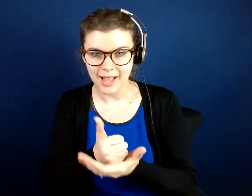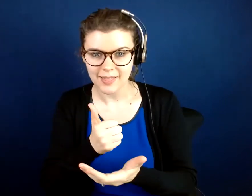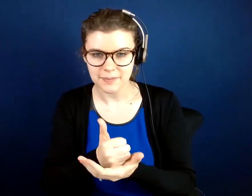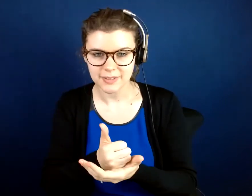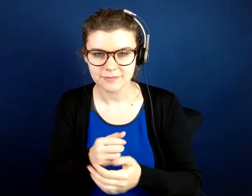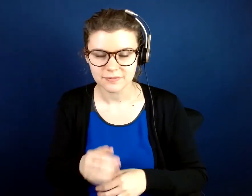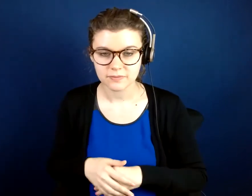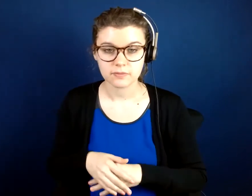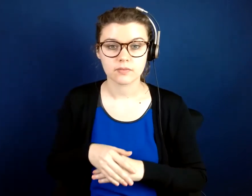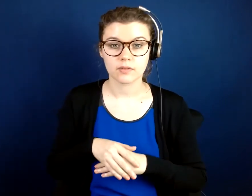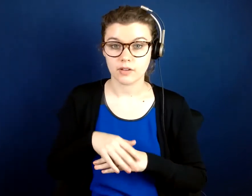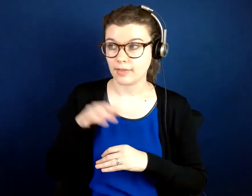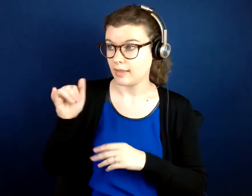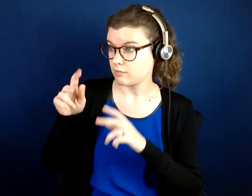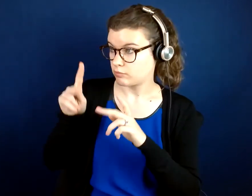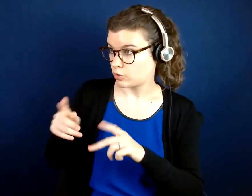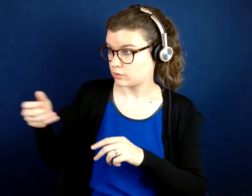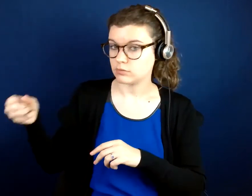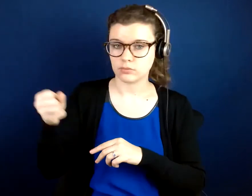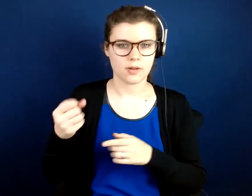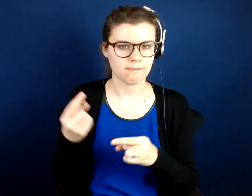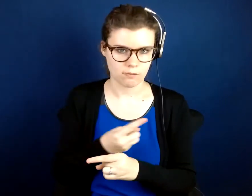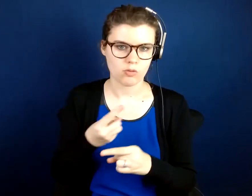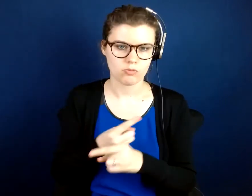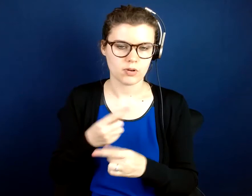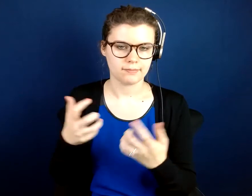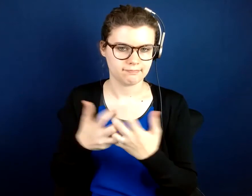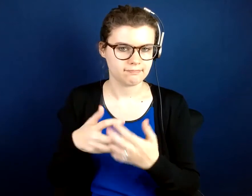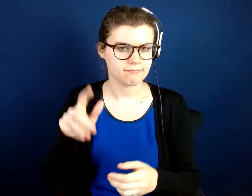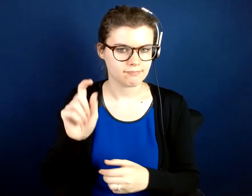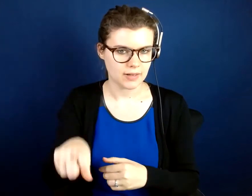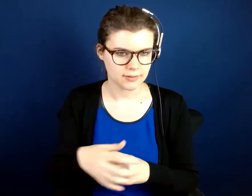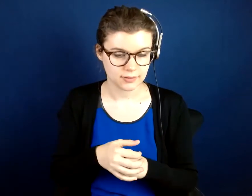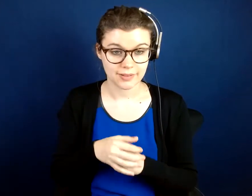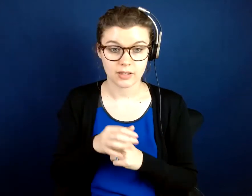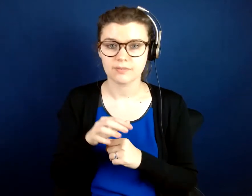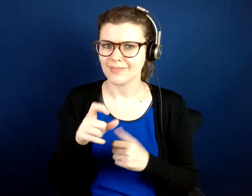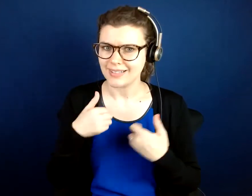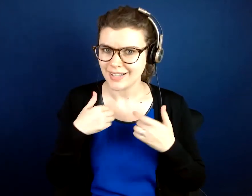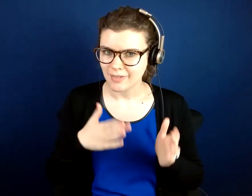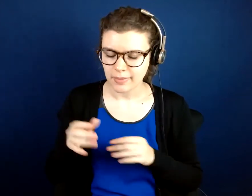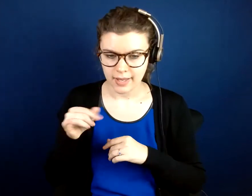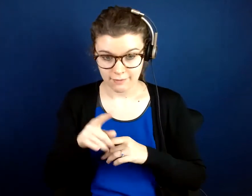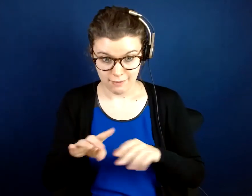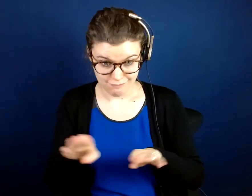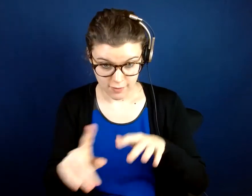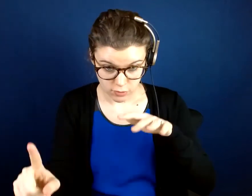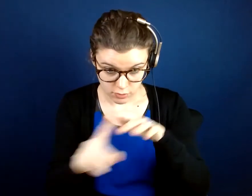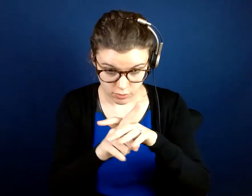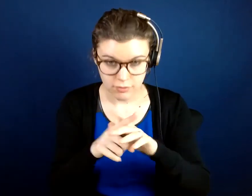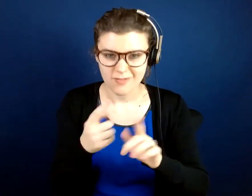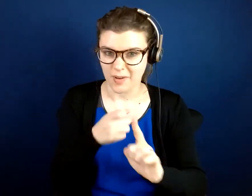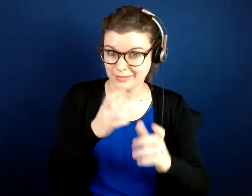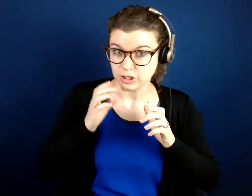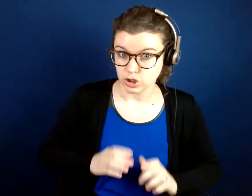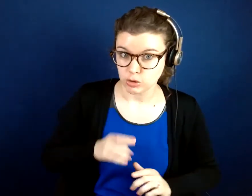an appropriate caregiver to the consumer. We need to have a plan of action in place when behavior arises from the